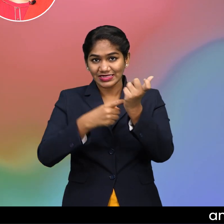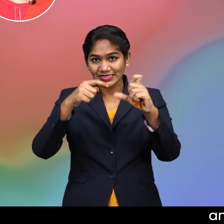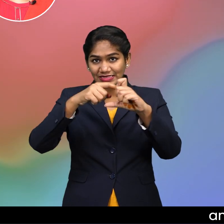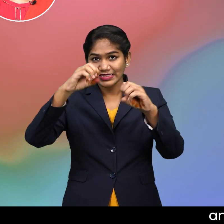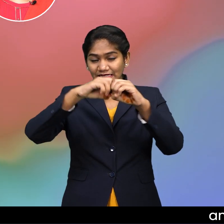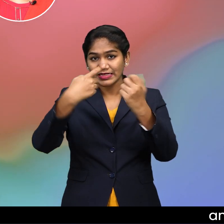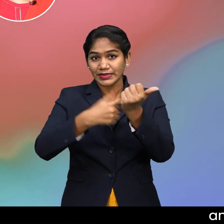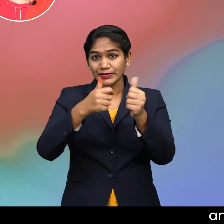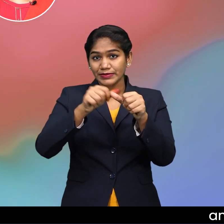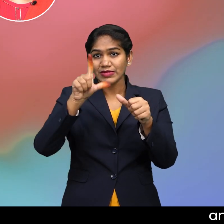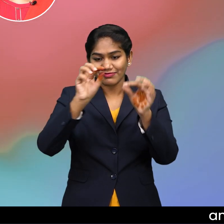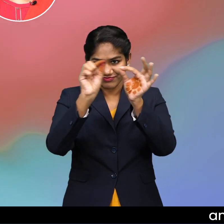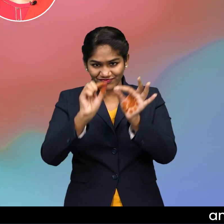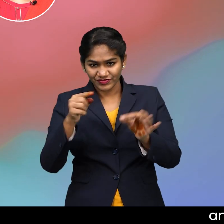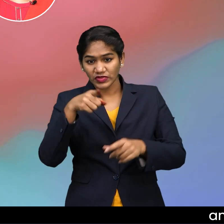and is used